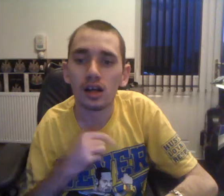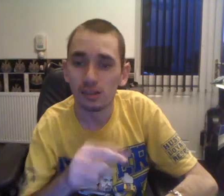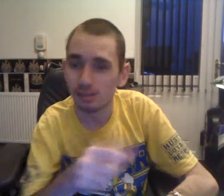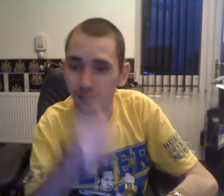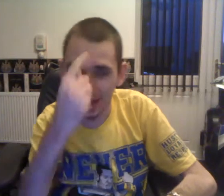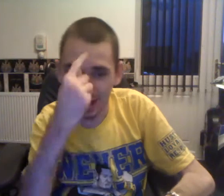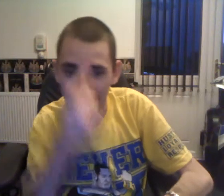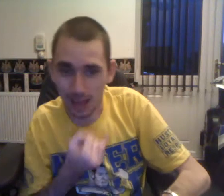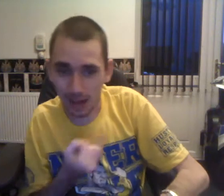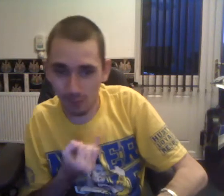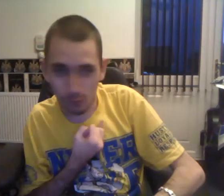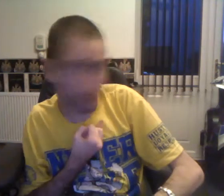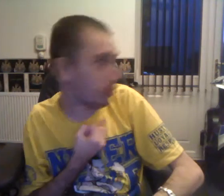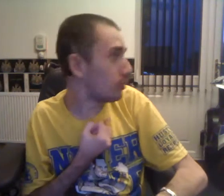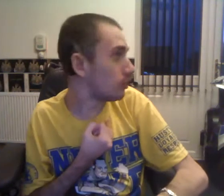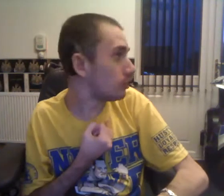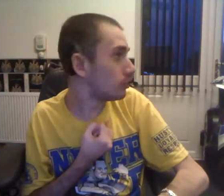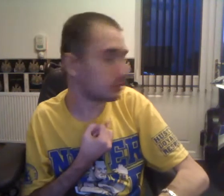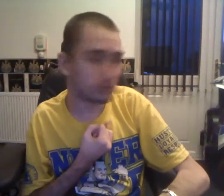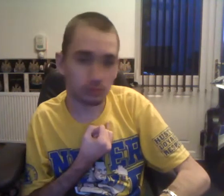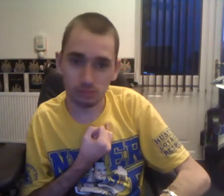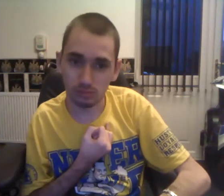even if you think I'm wrong,